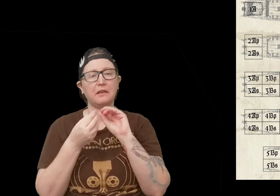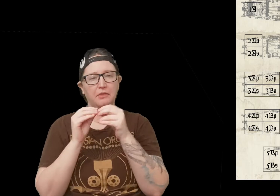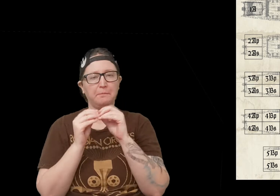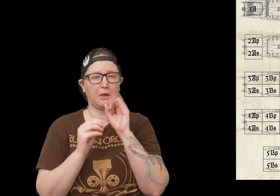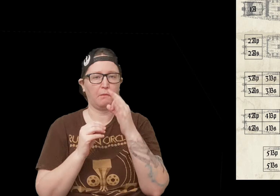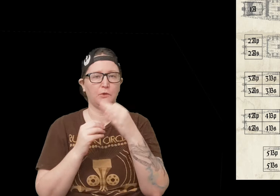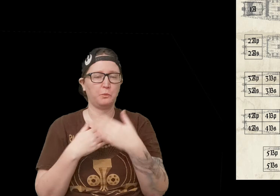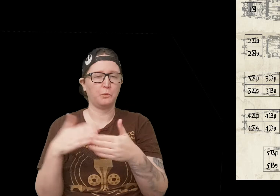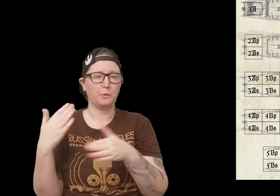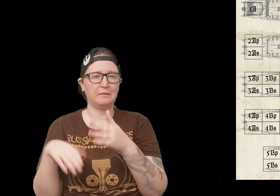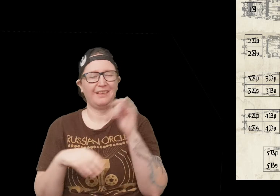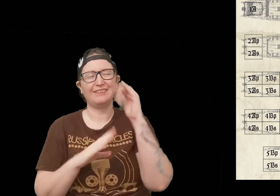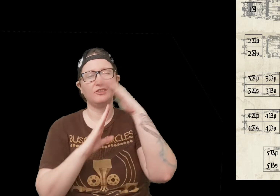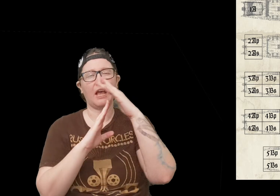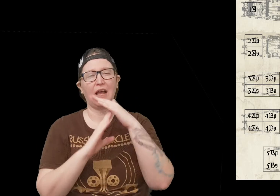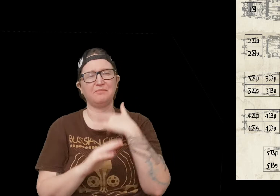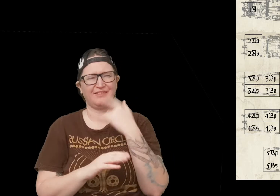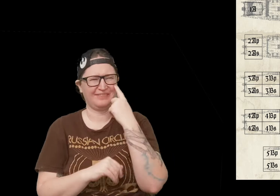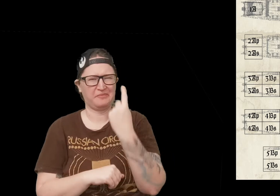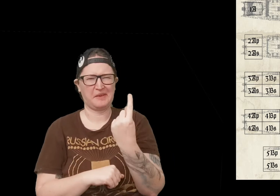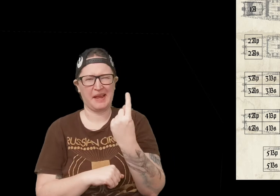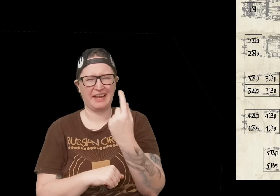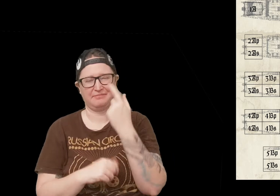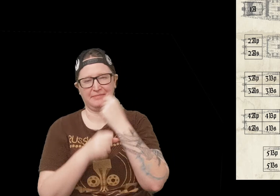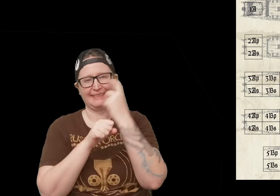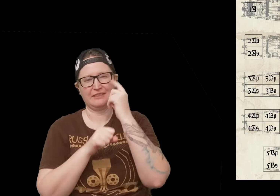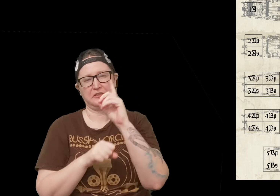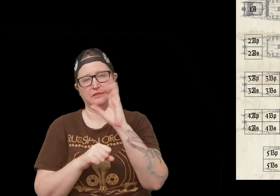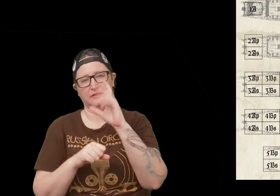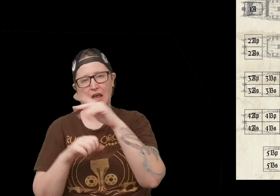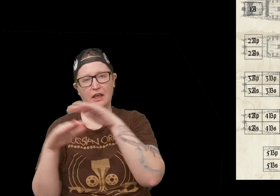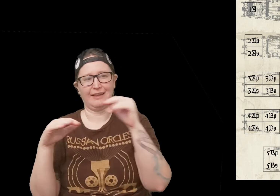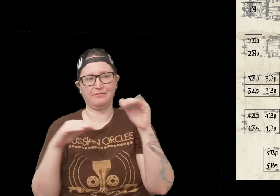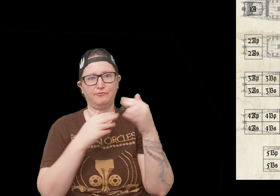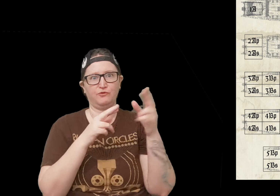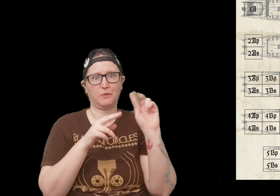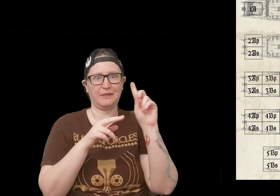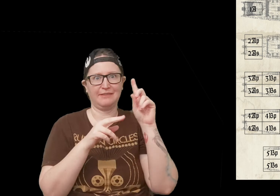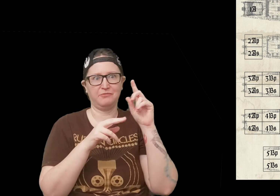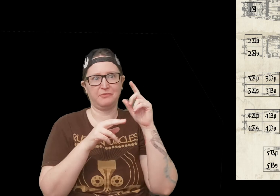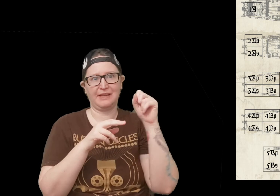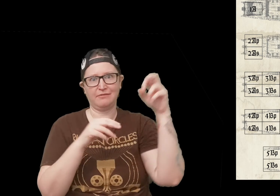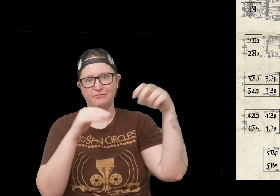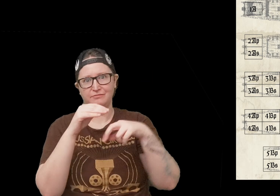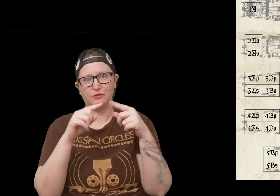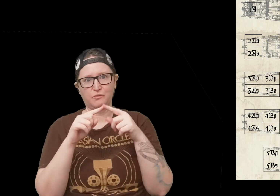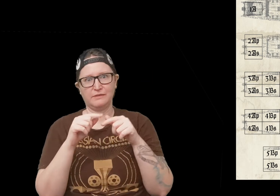Each level has a specific number of rooms. Like the top one I think has 1, makes sense, it's the deck. And then you can